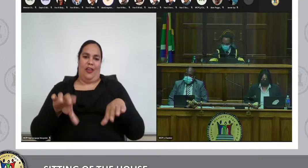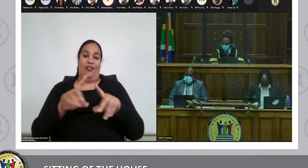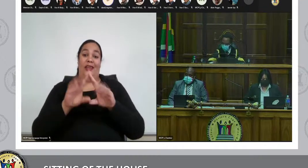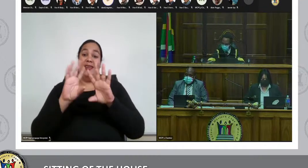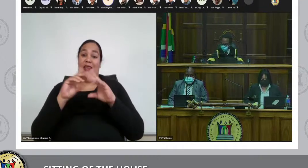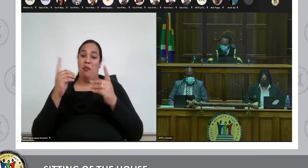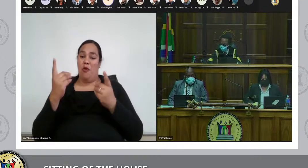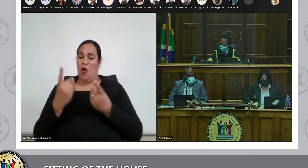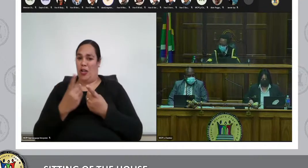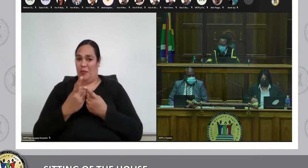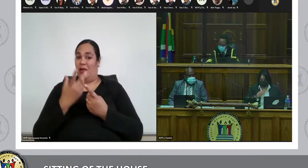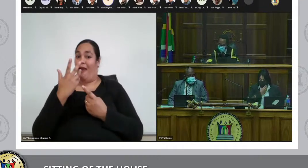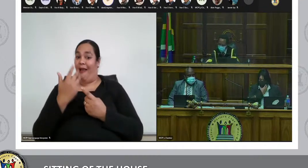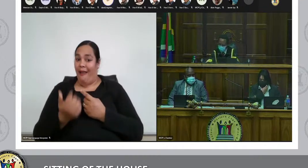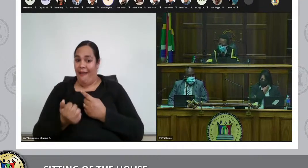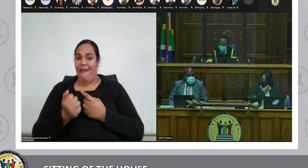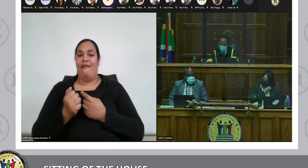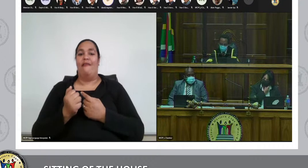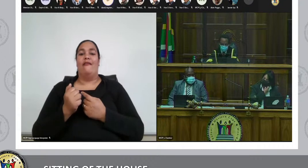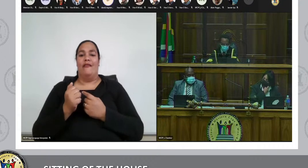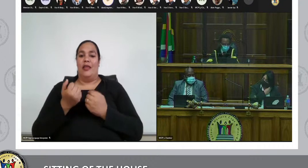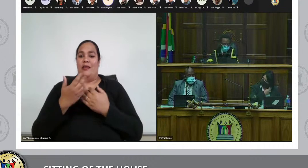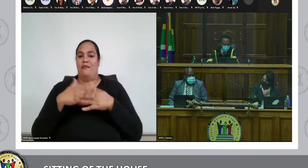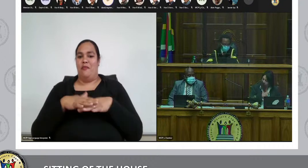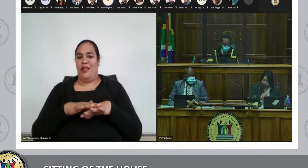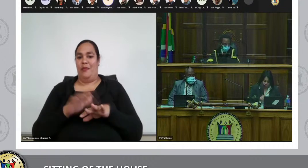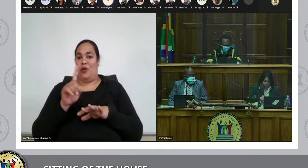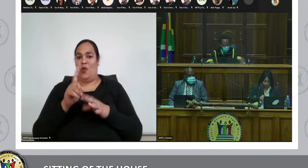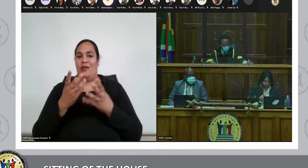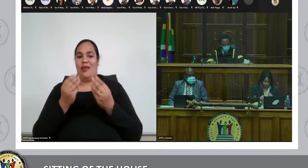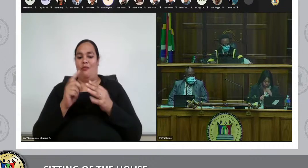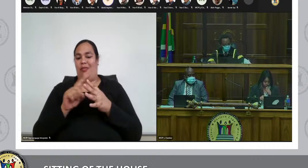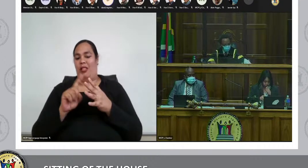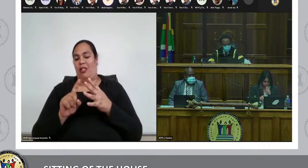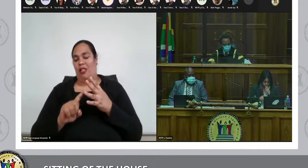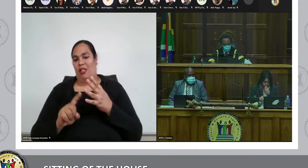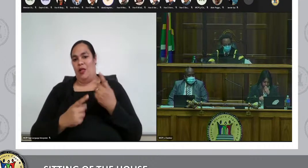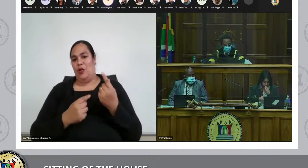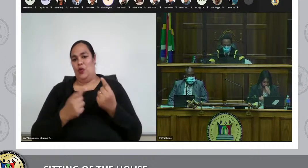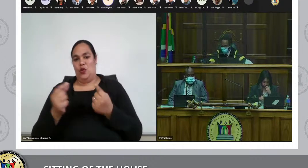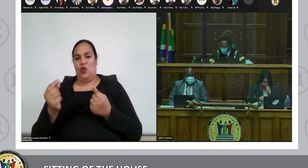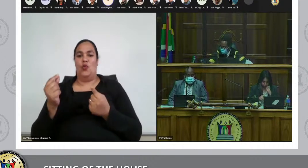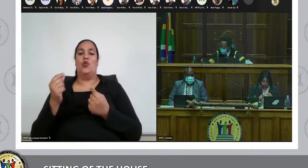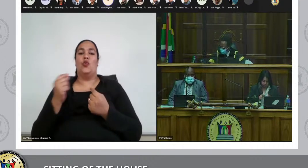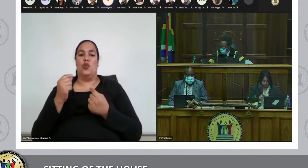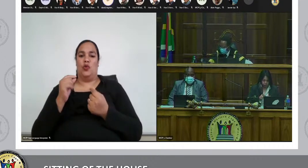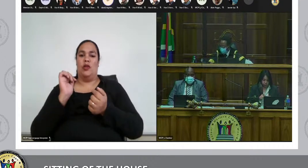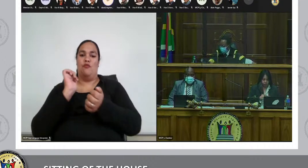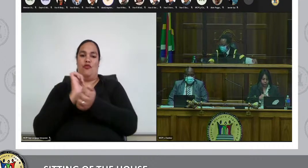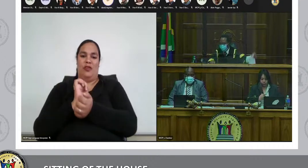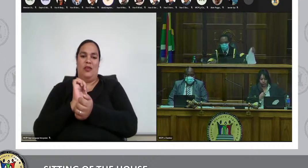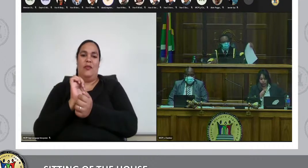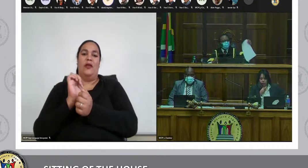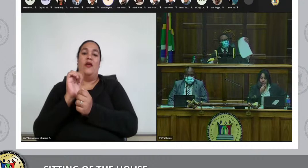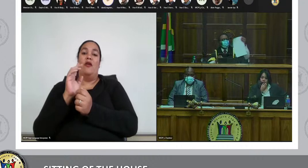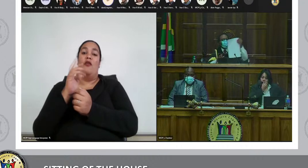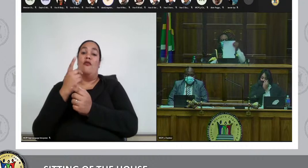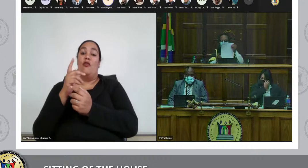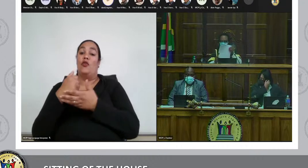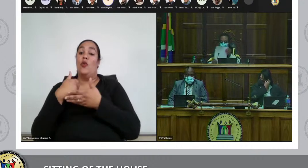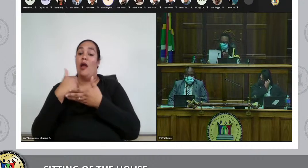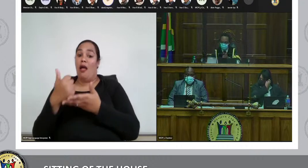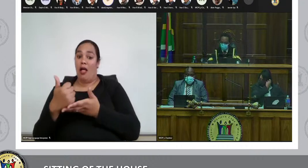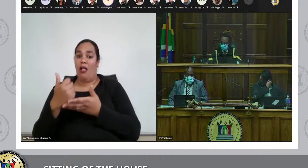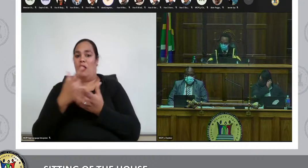department has implemented a number of measures to pivot to assist the industry to